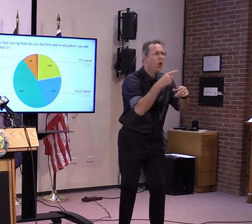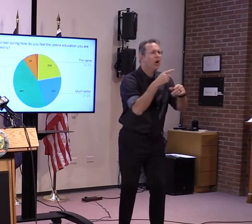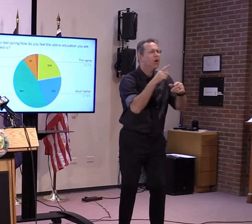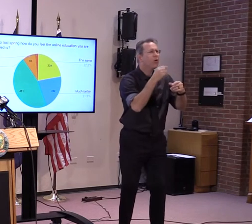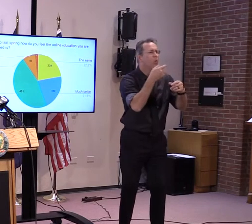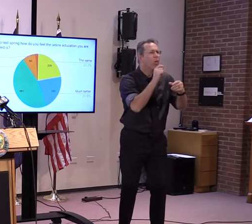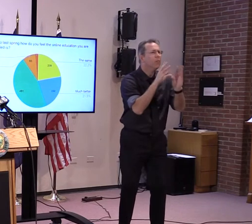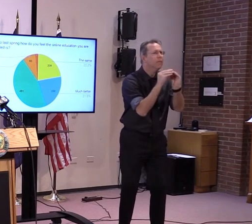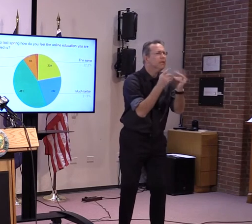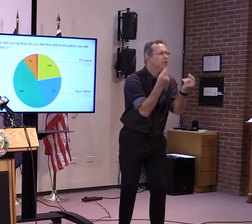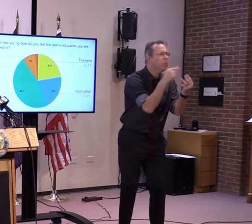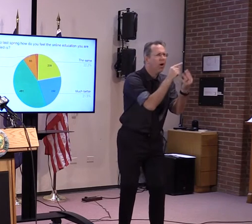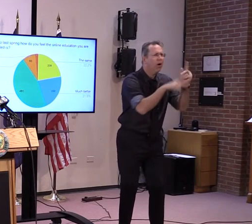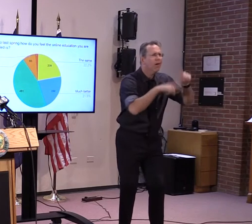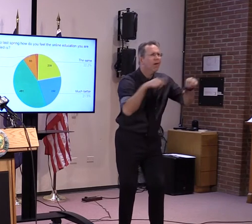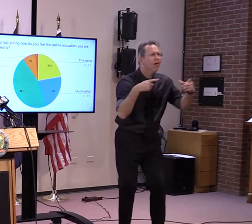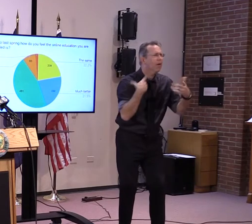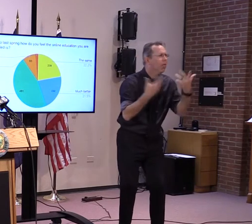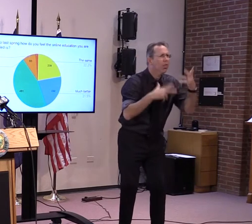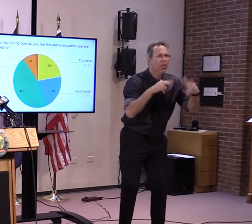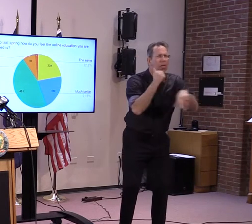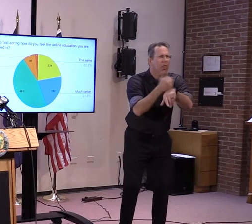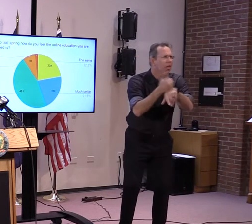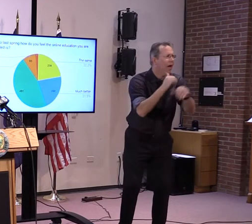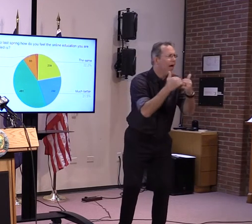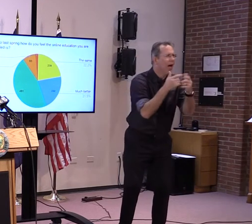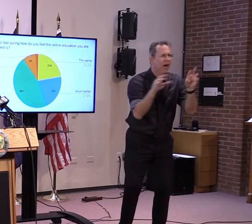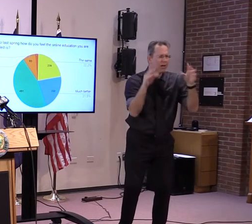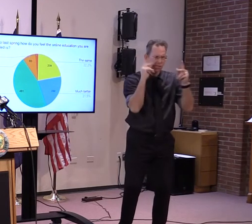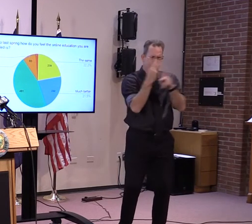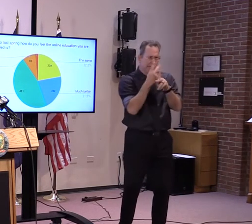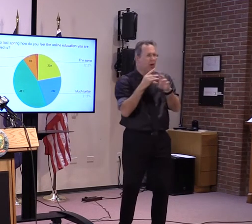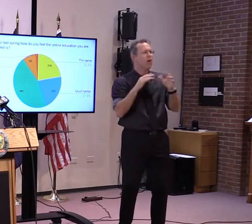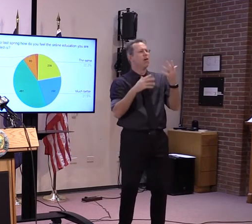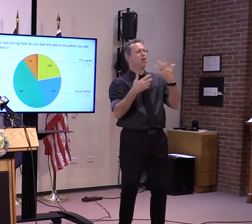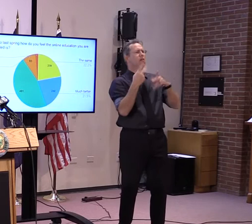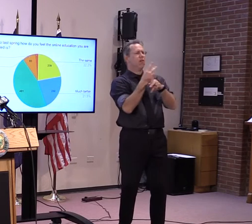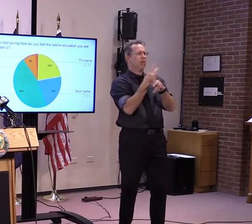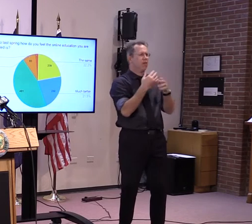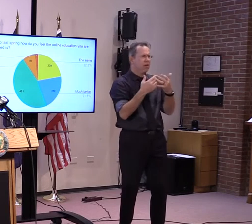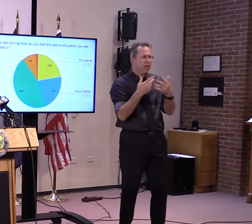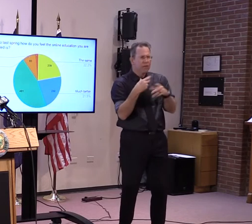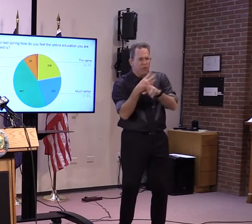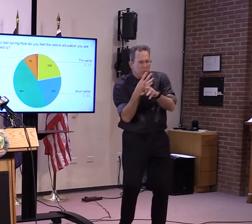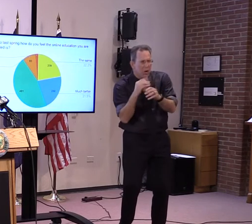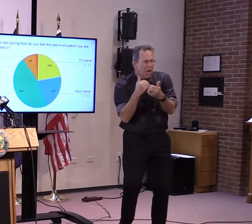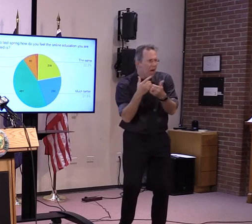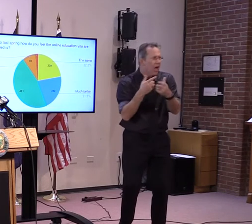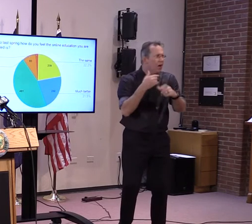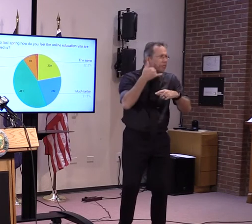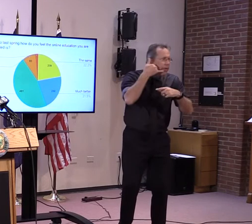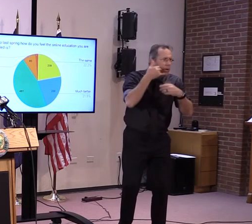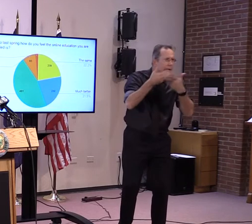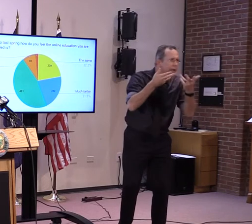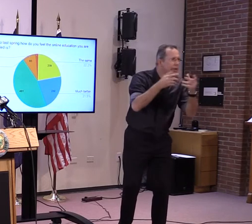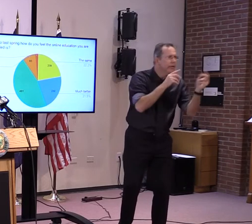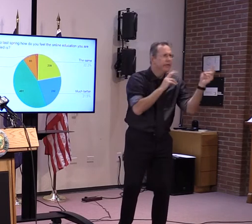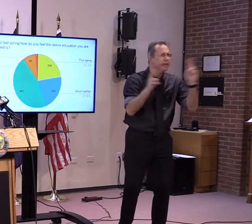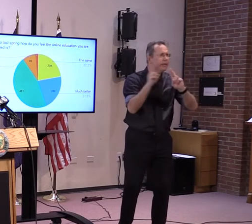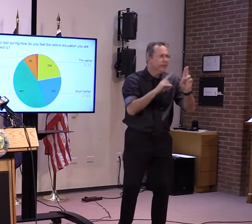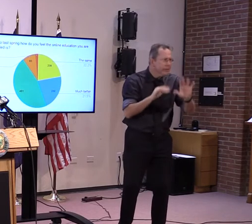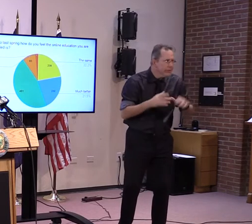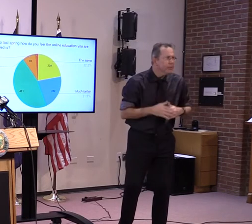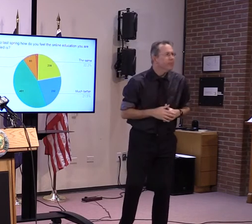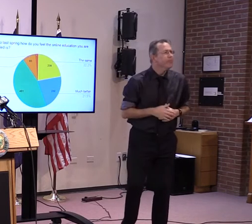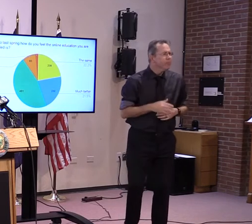of hybrid learning where a portion of their learning was done online? And so, as you can tell, teachers who left